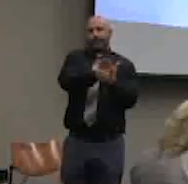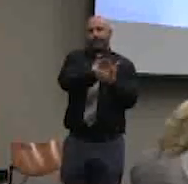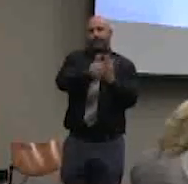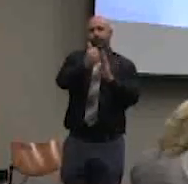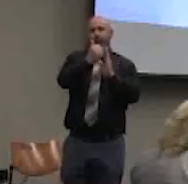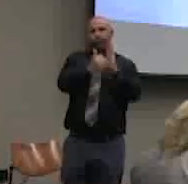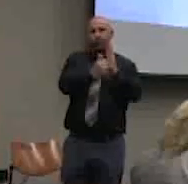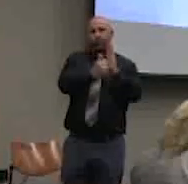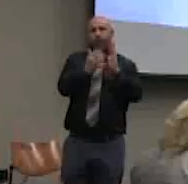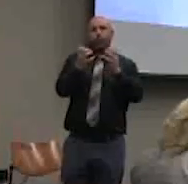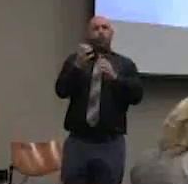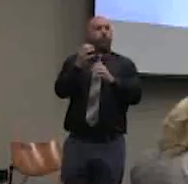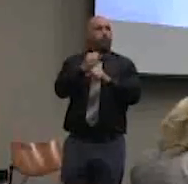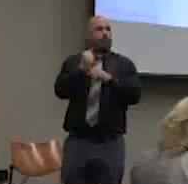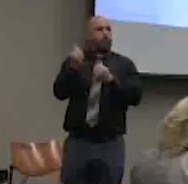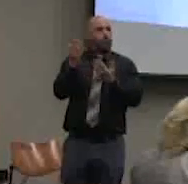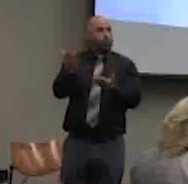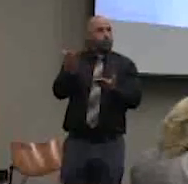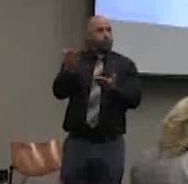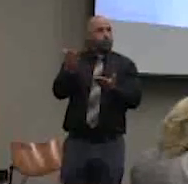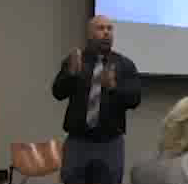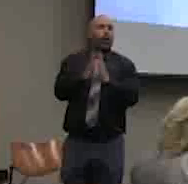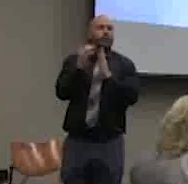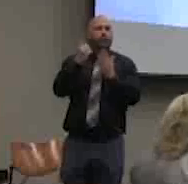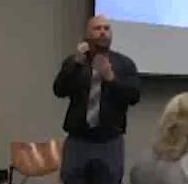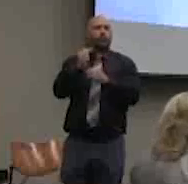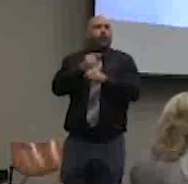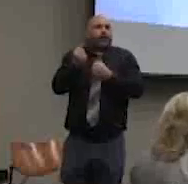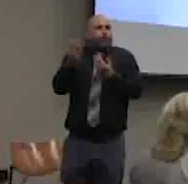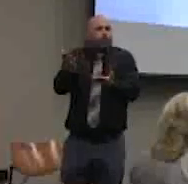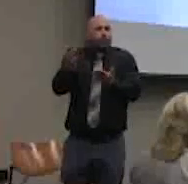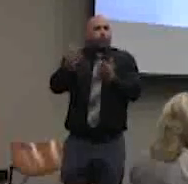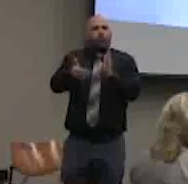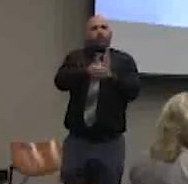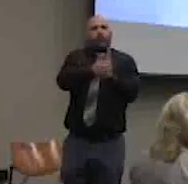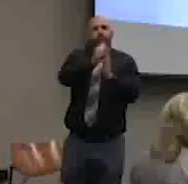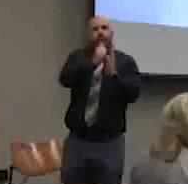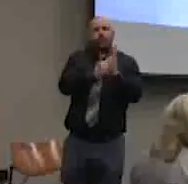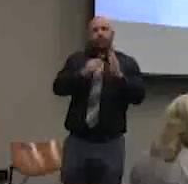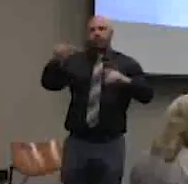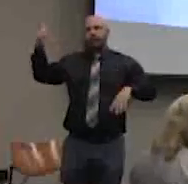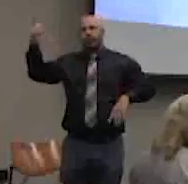motion to amend the agenda. So, second.